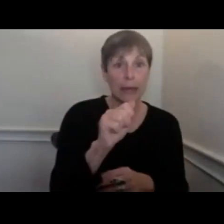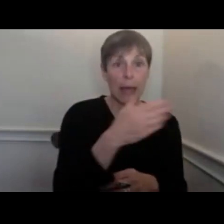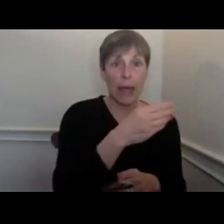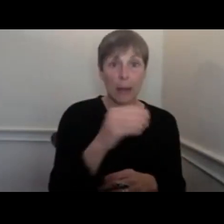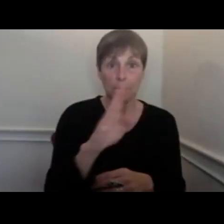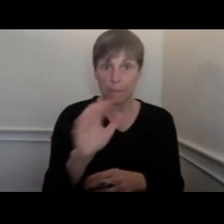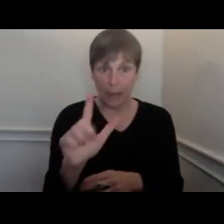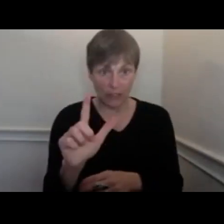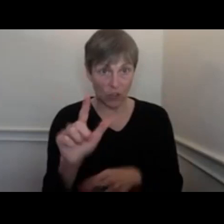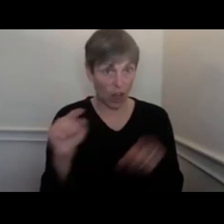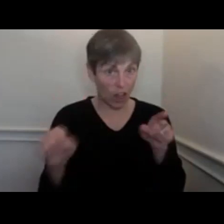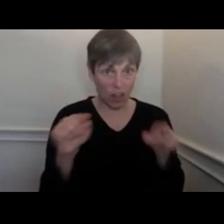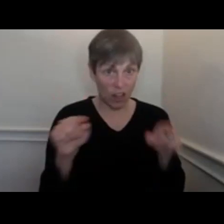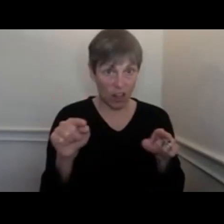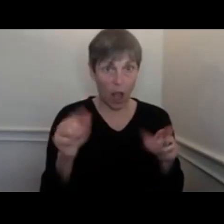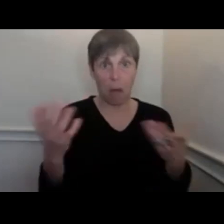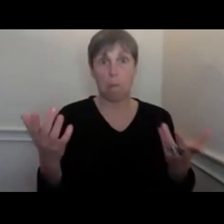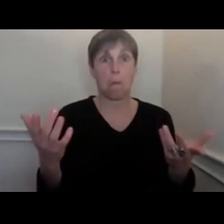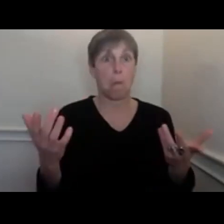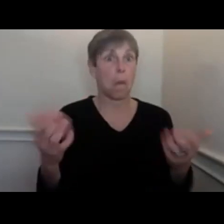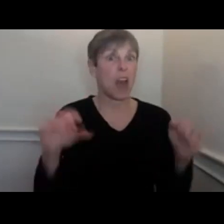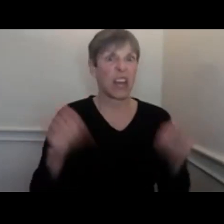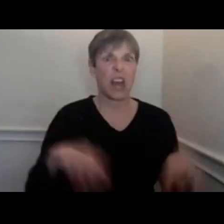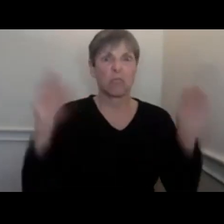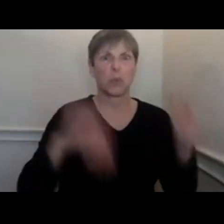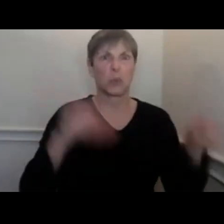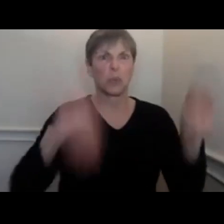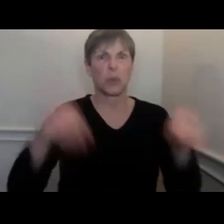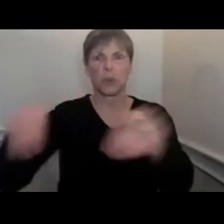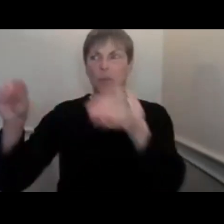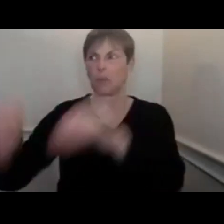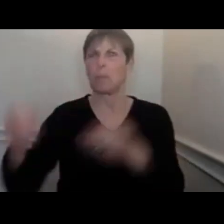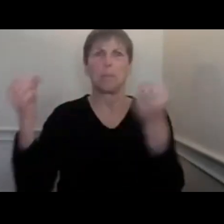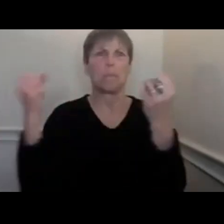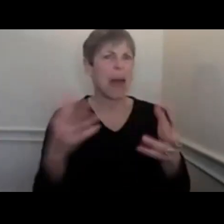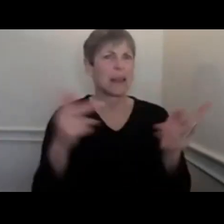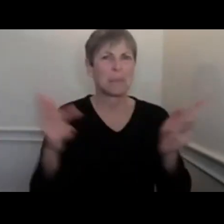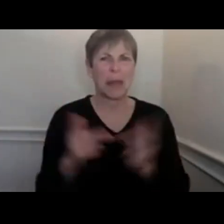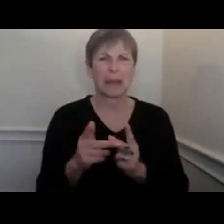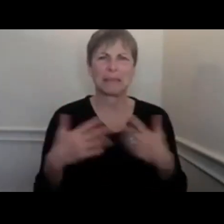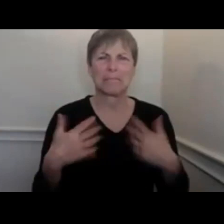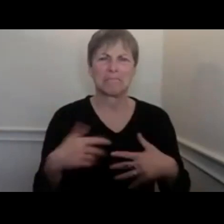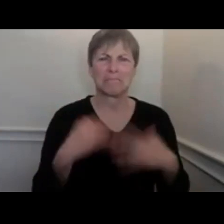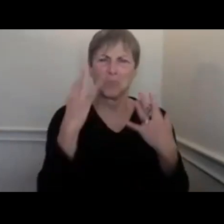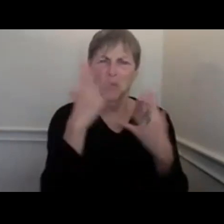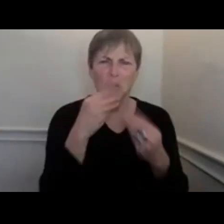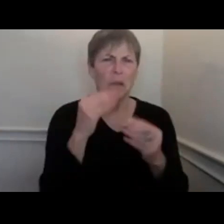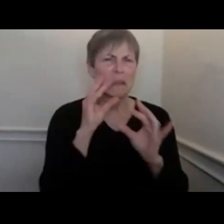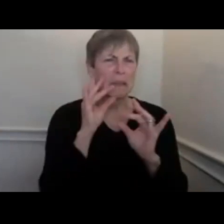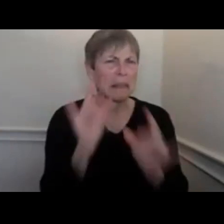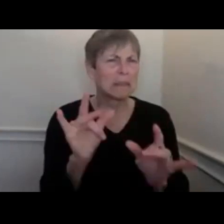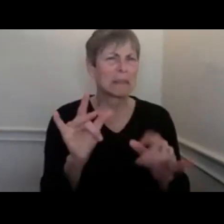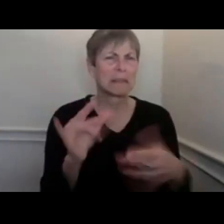and zinnias, we tend to plant just everywhere. They're so fabulously beautiful and delicious and